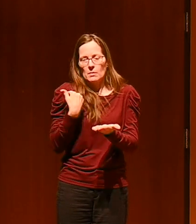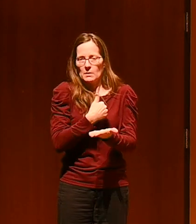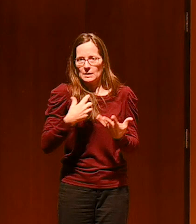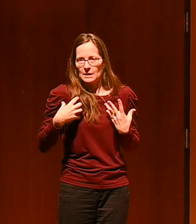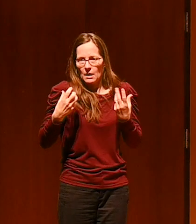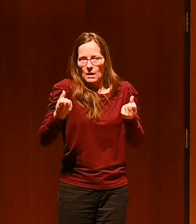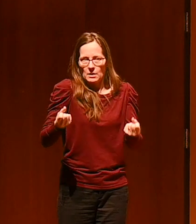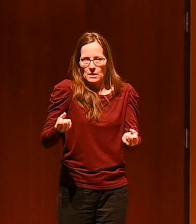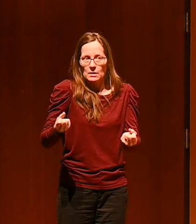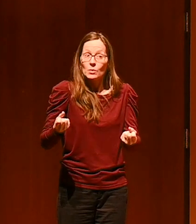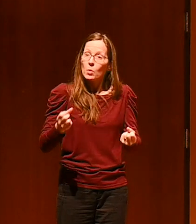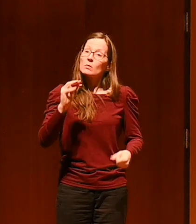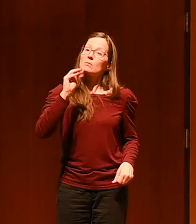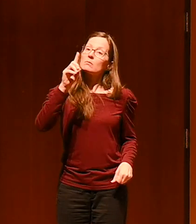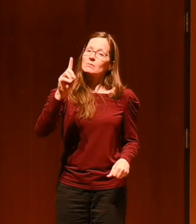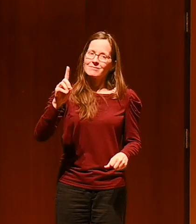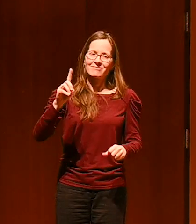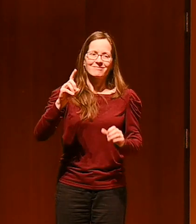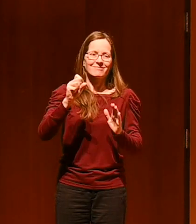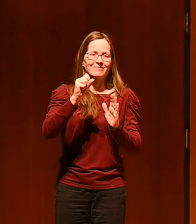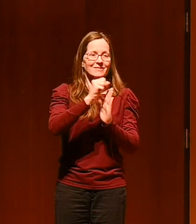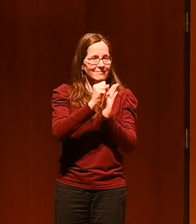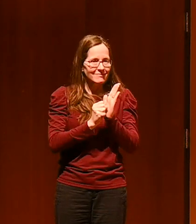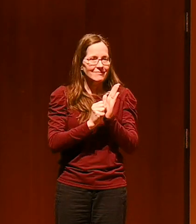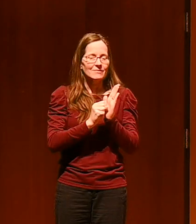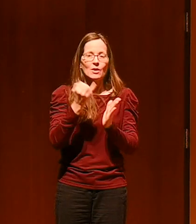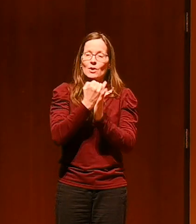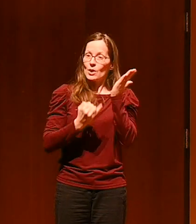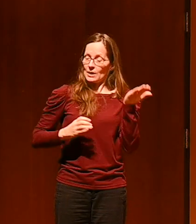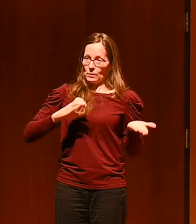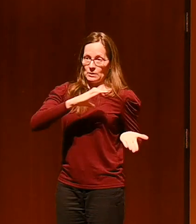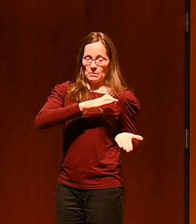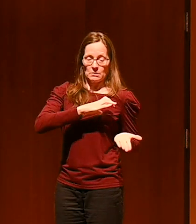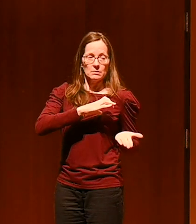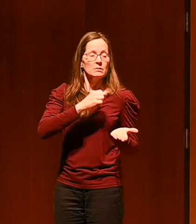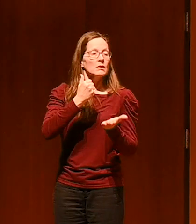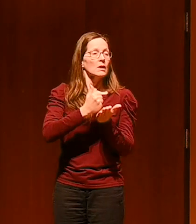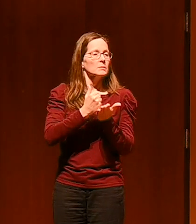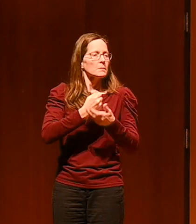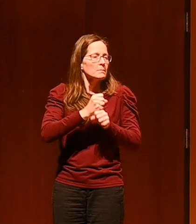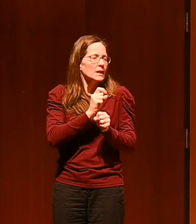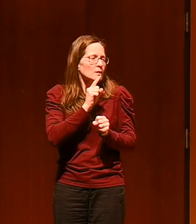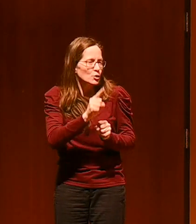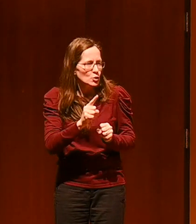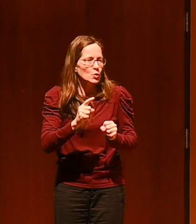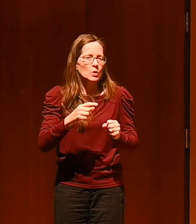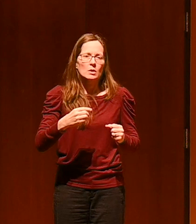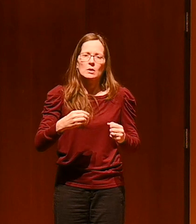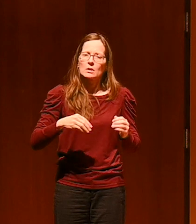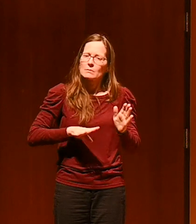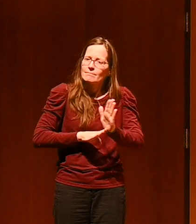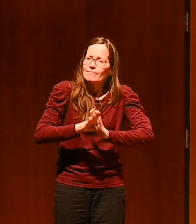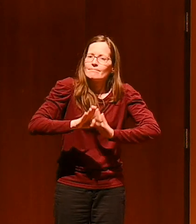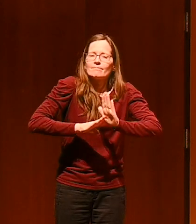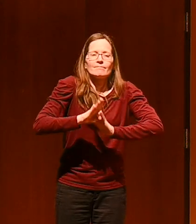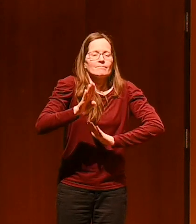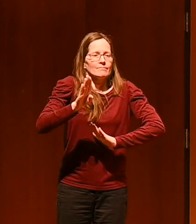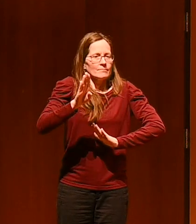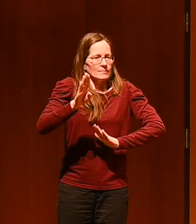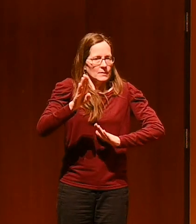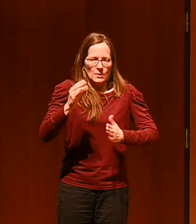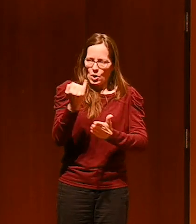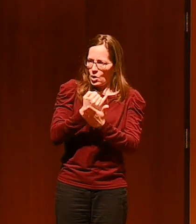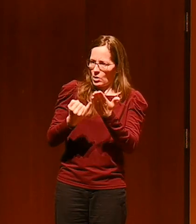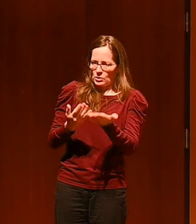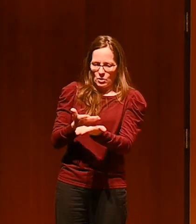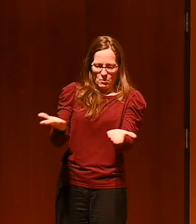State Arts Council, our charge is to ensure the vibrancy and the health of the arts sector throughout the state, and to make sure that every person in